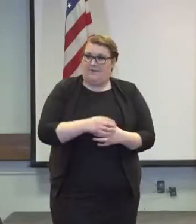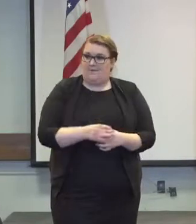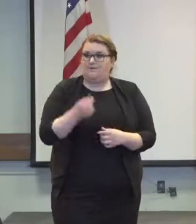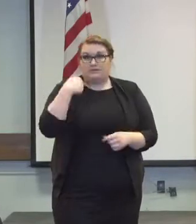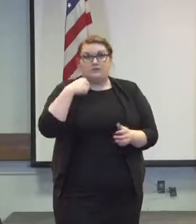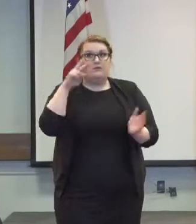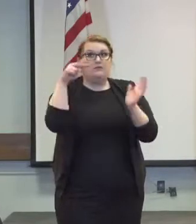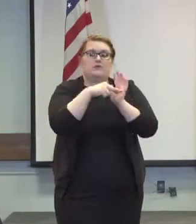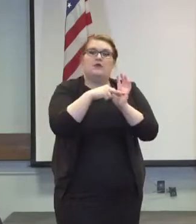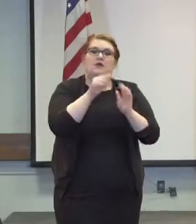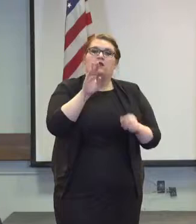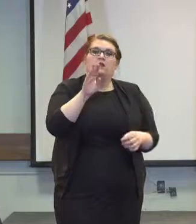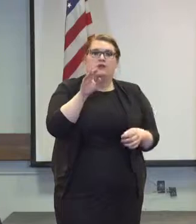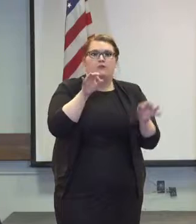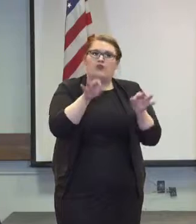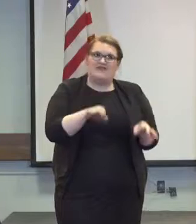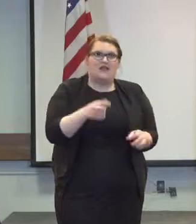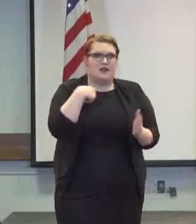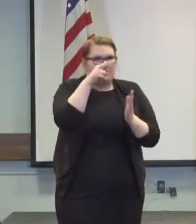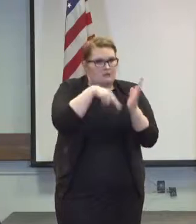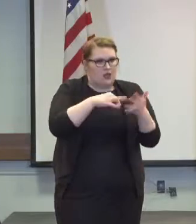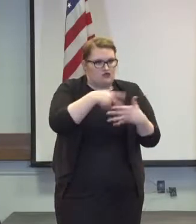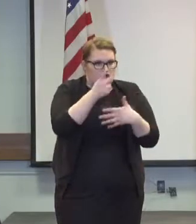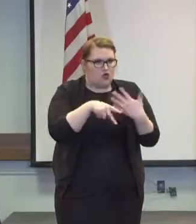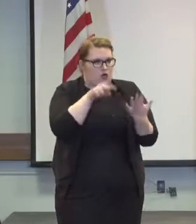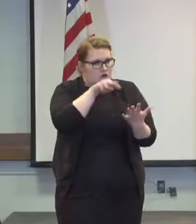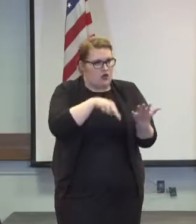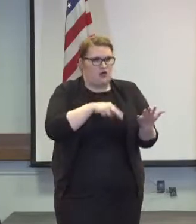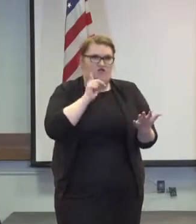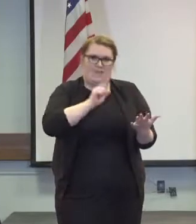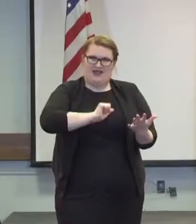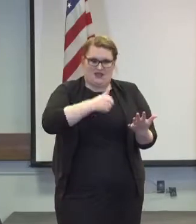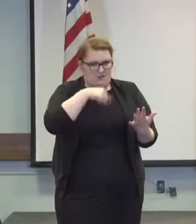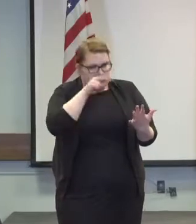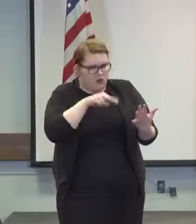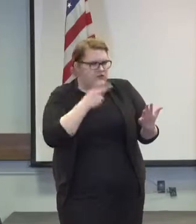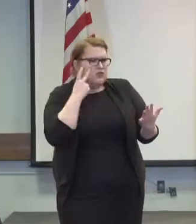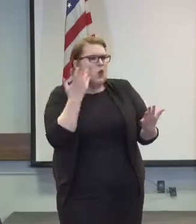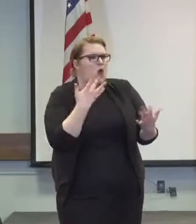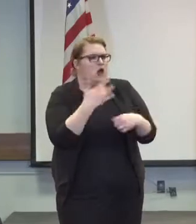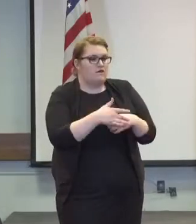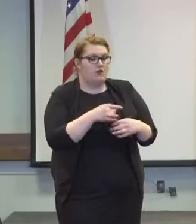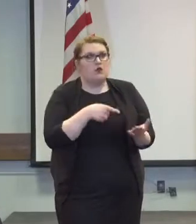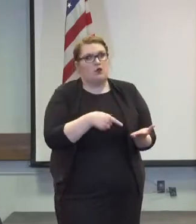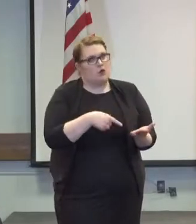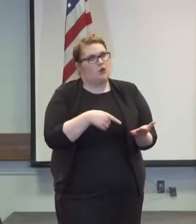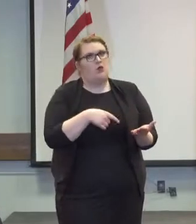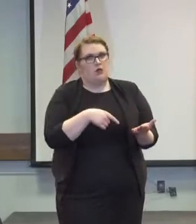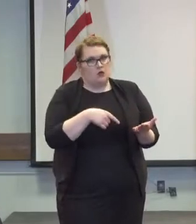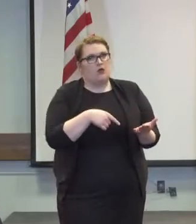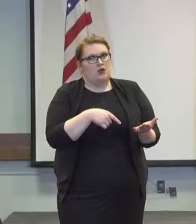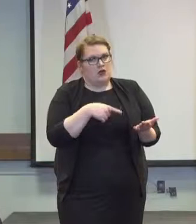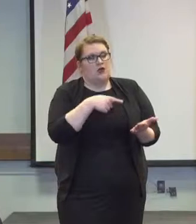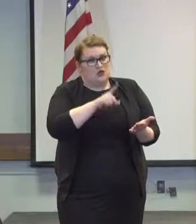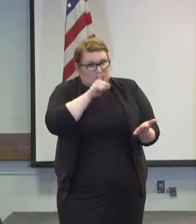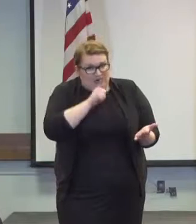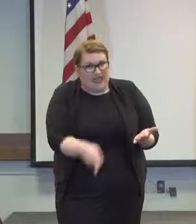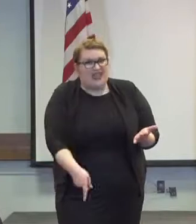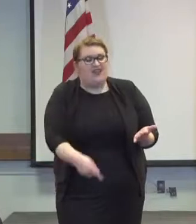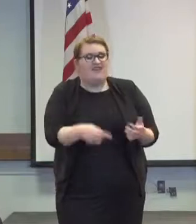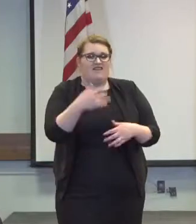the programs for myself and go through them to see, you know, what was really here. This is, it is real, it